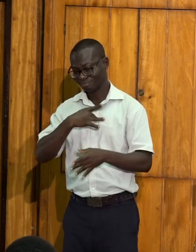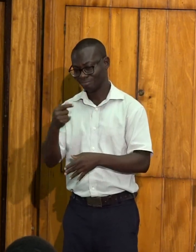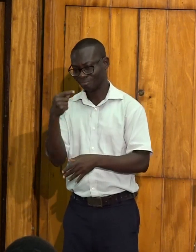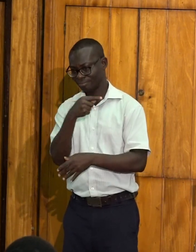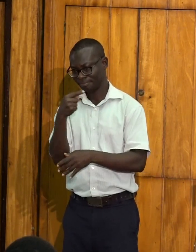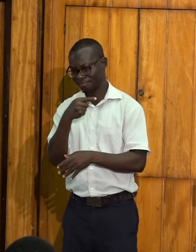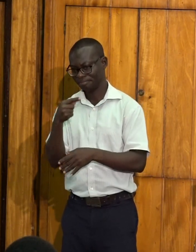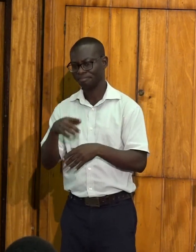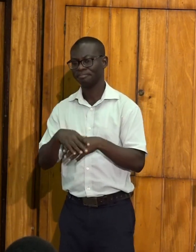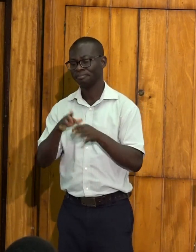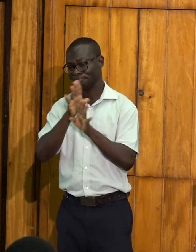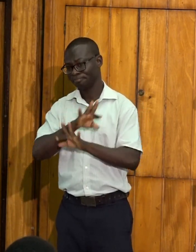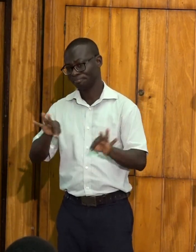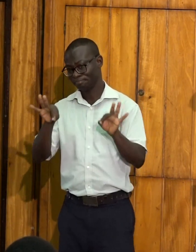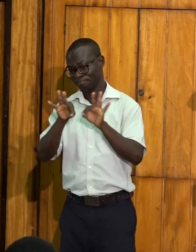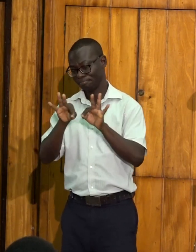important.